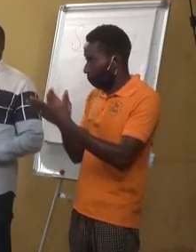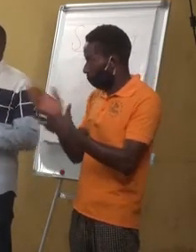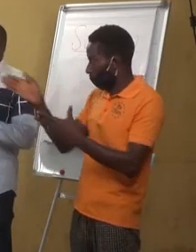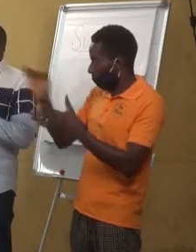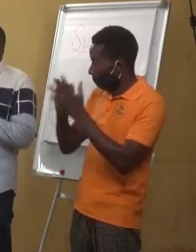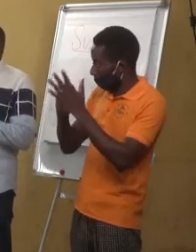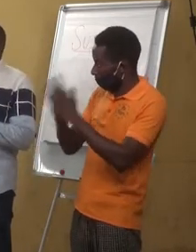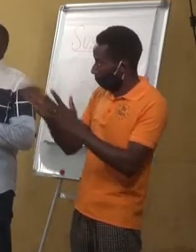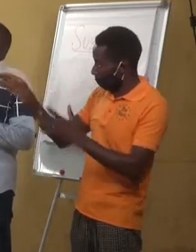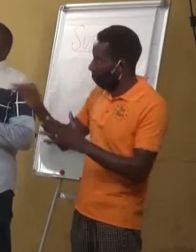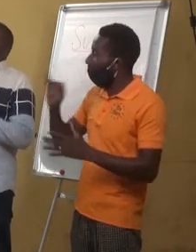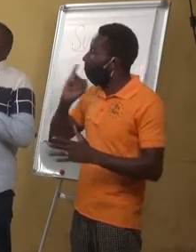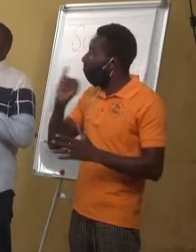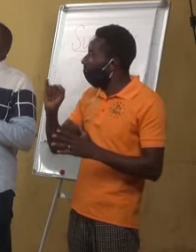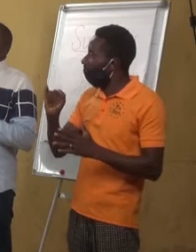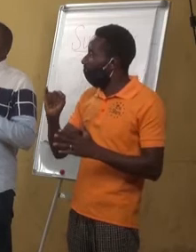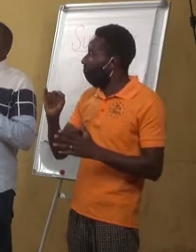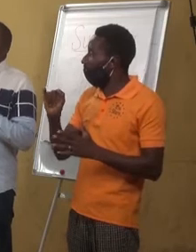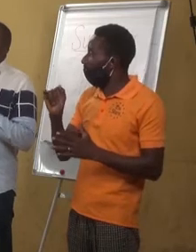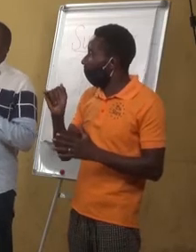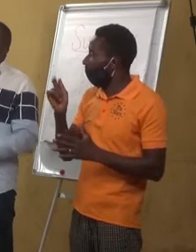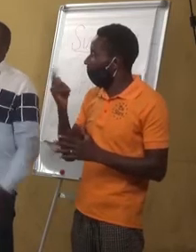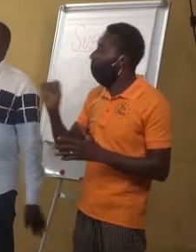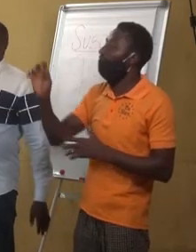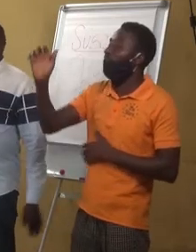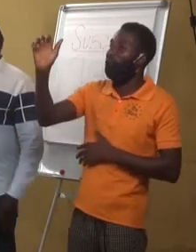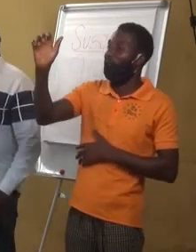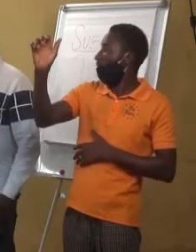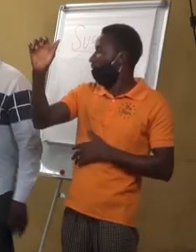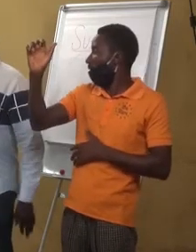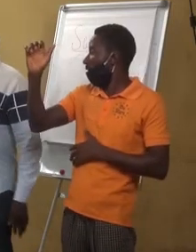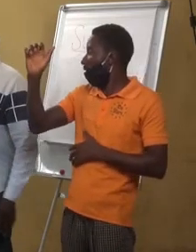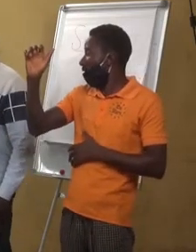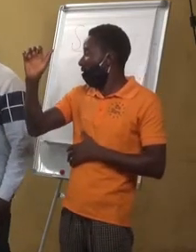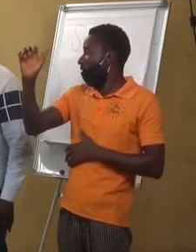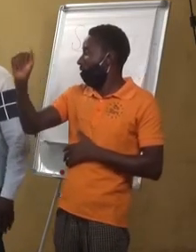compound is the ammonium